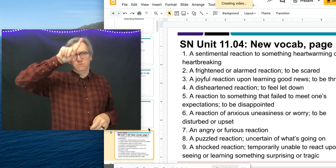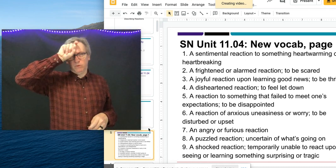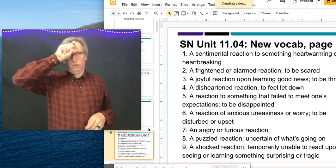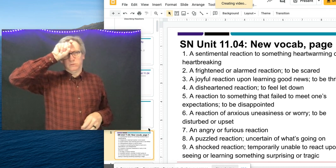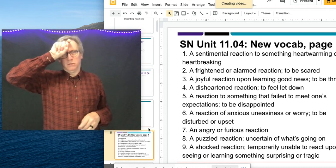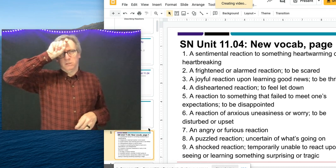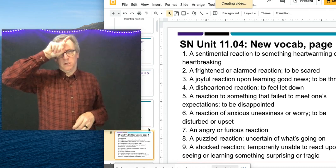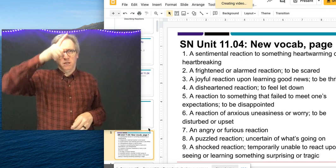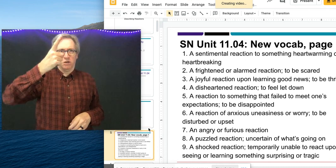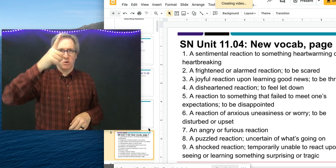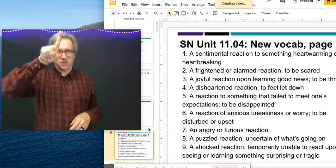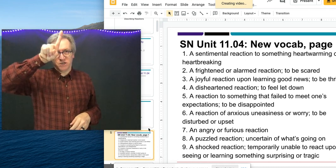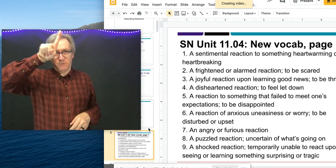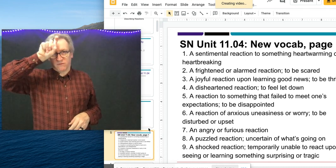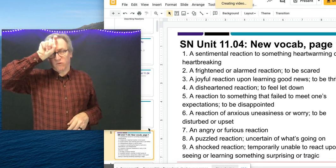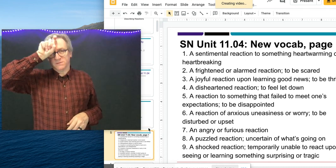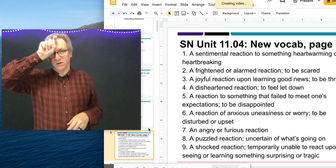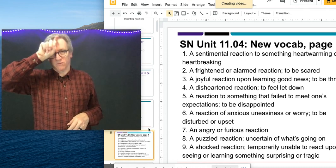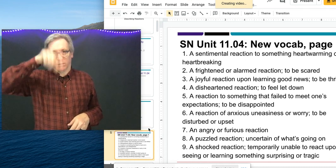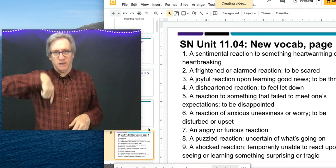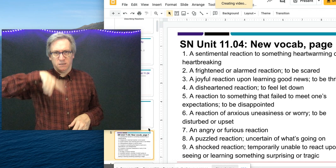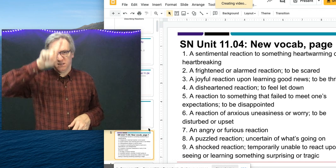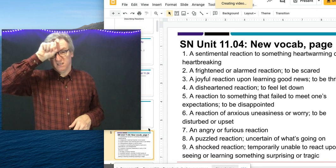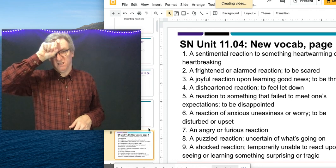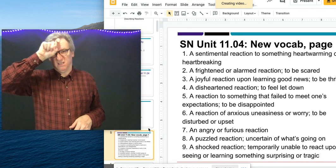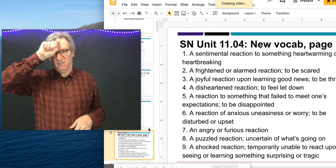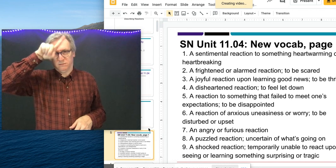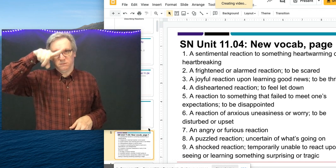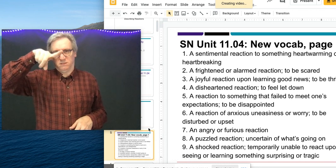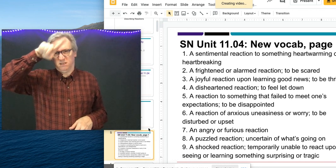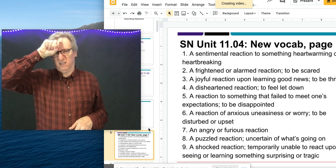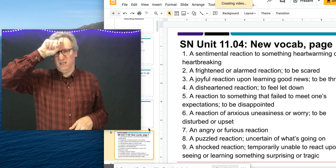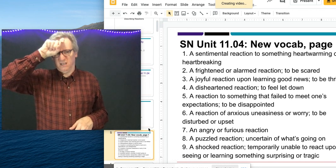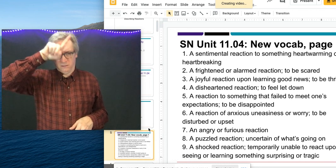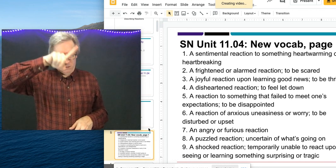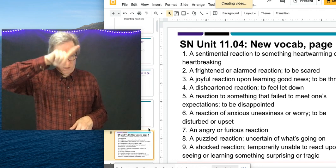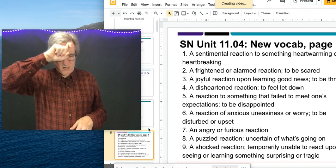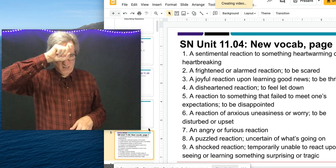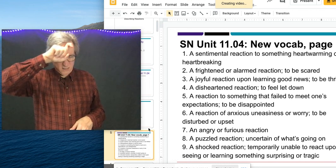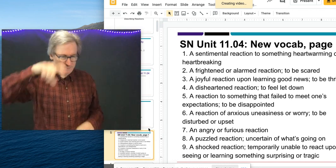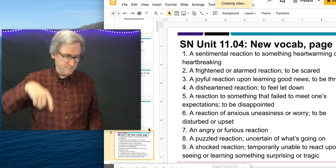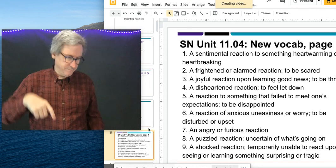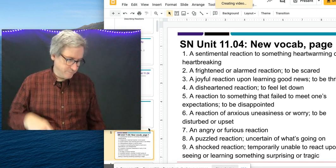Puzzled? Little question mark forms in your forehead. Huh?